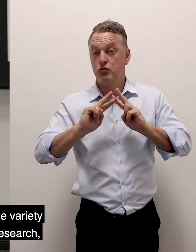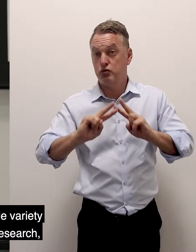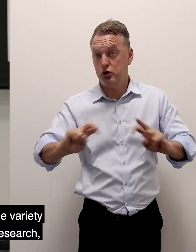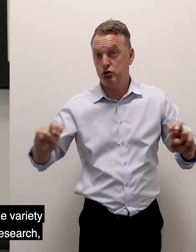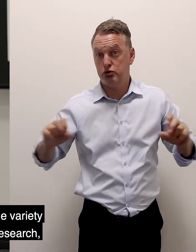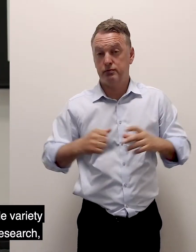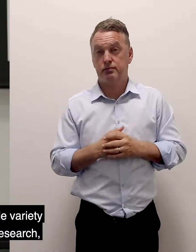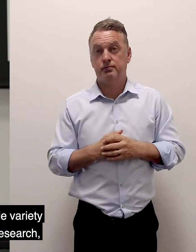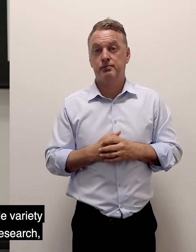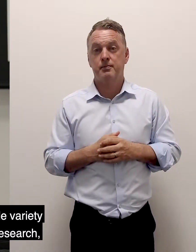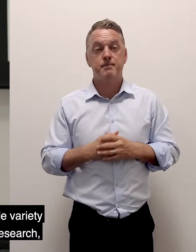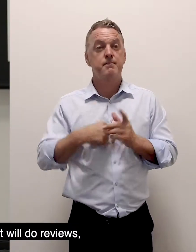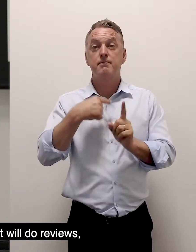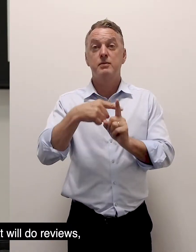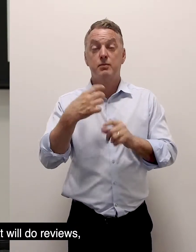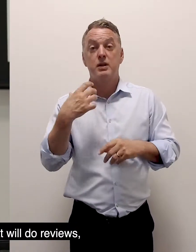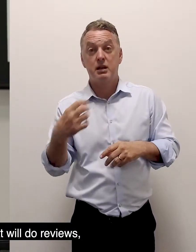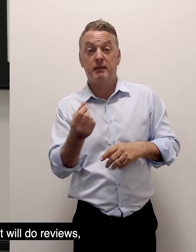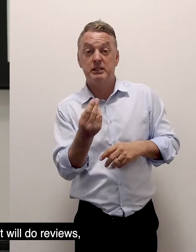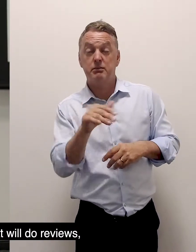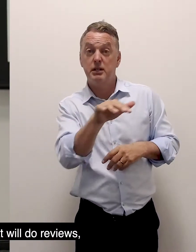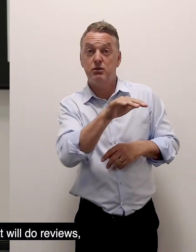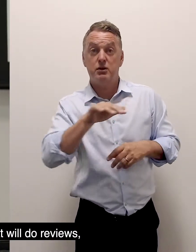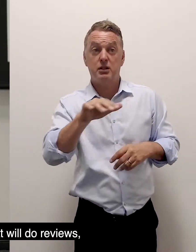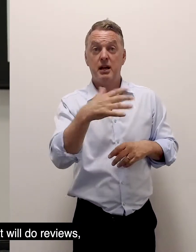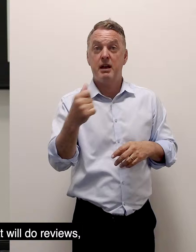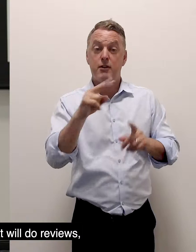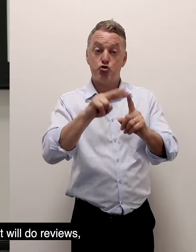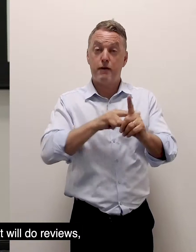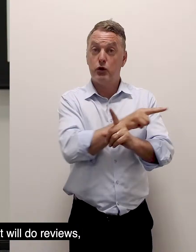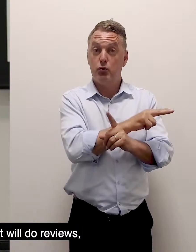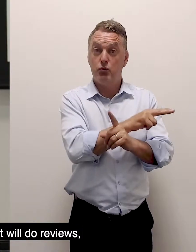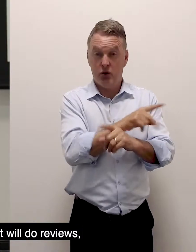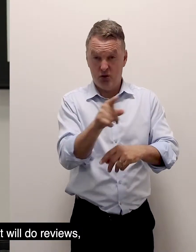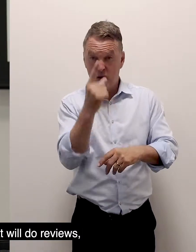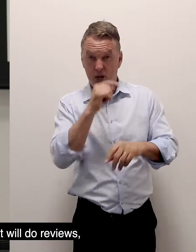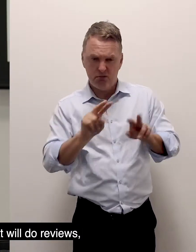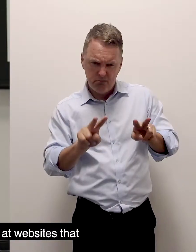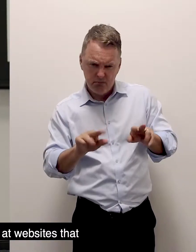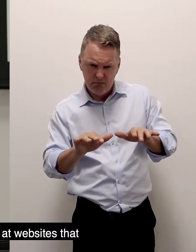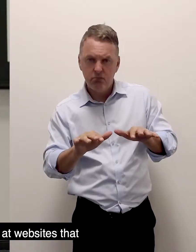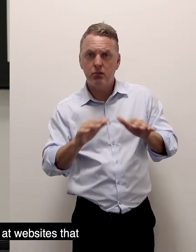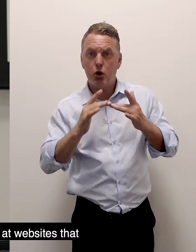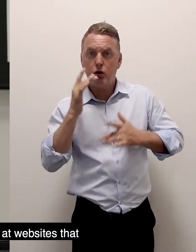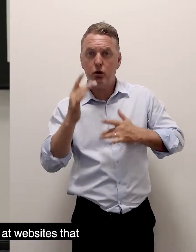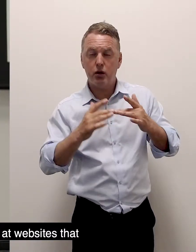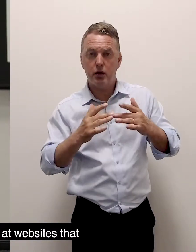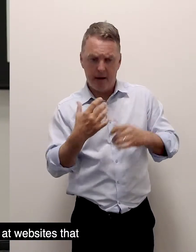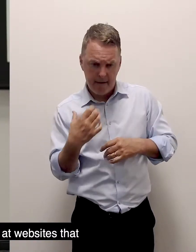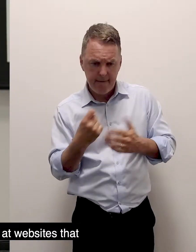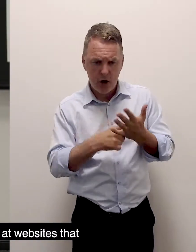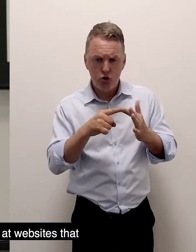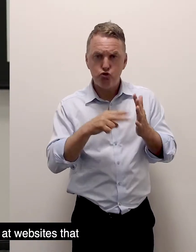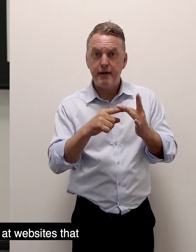do research. There's even places that will do reviews. So you can look online